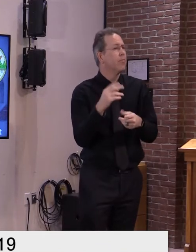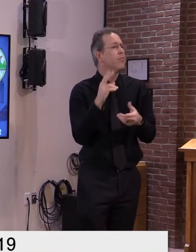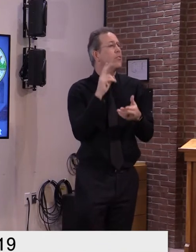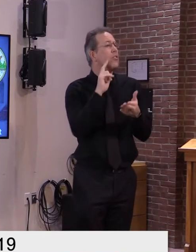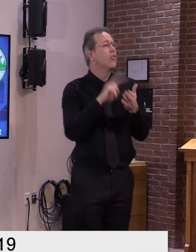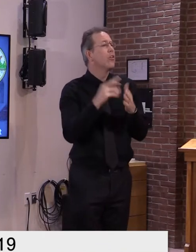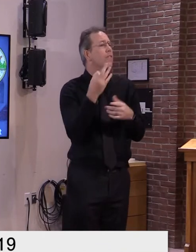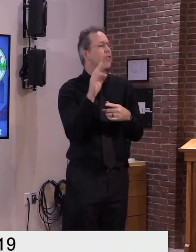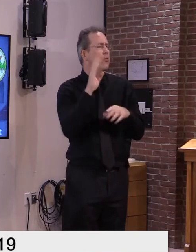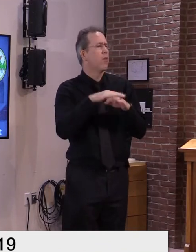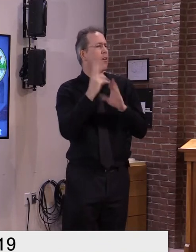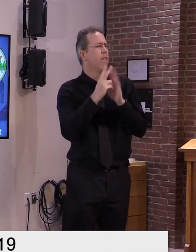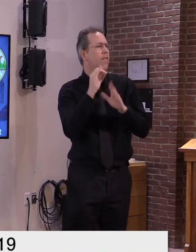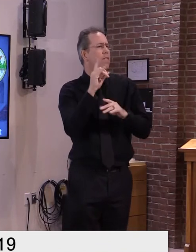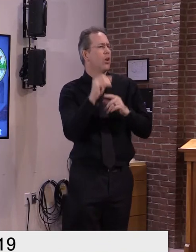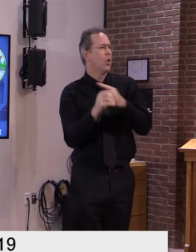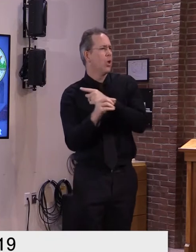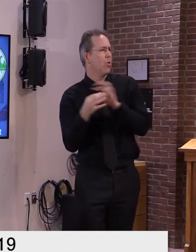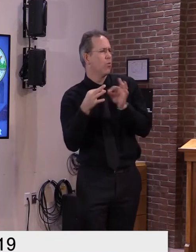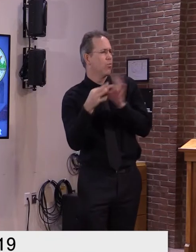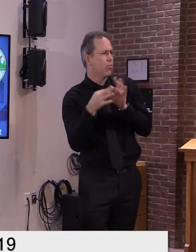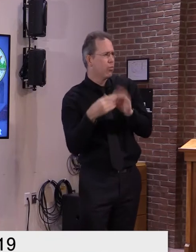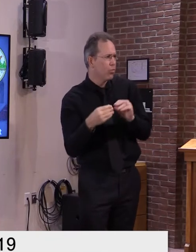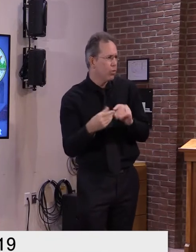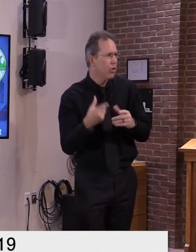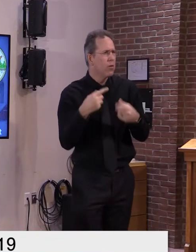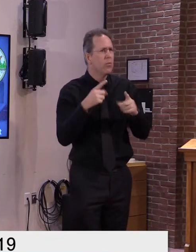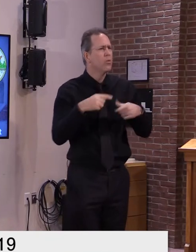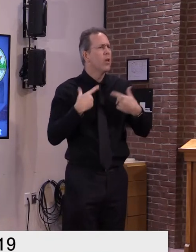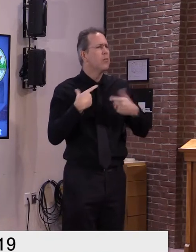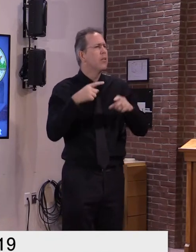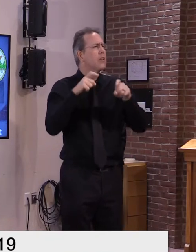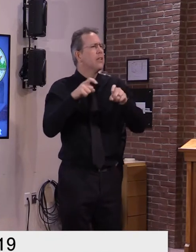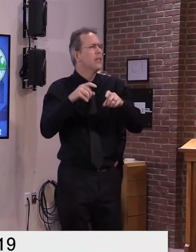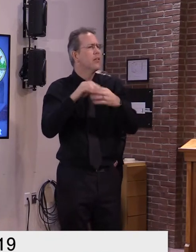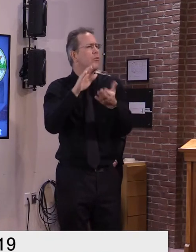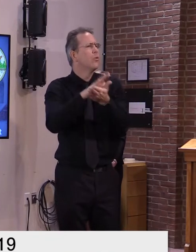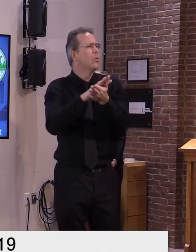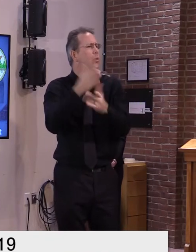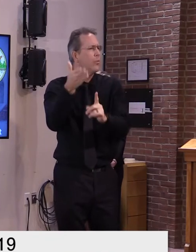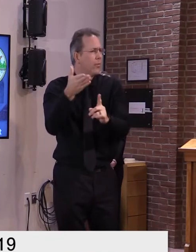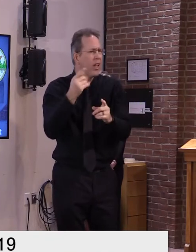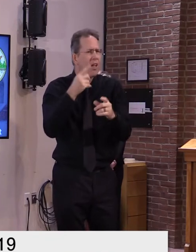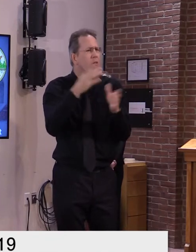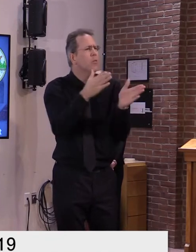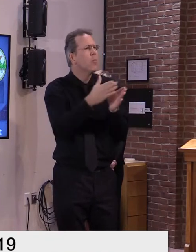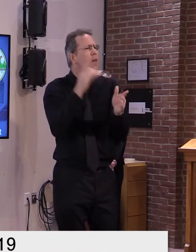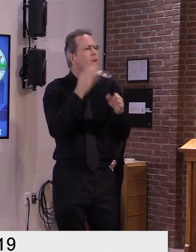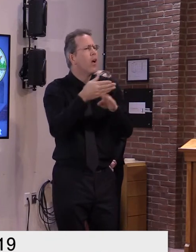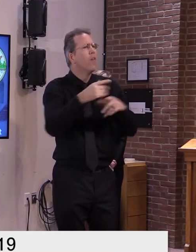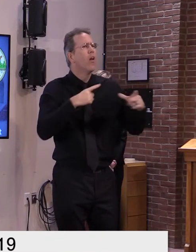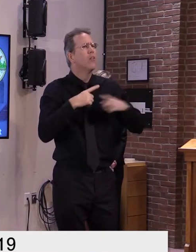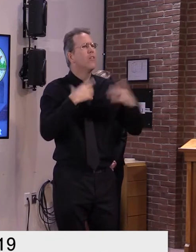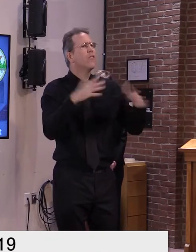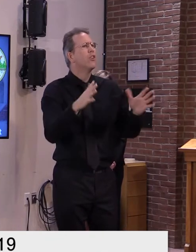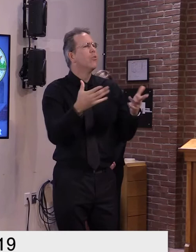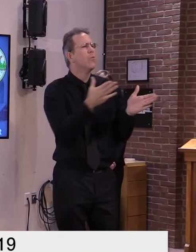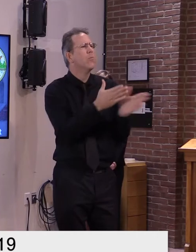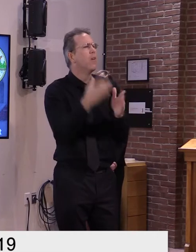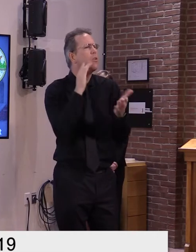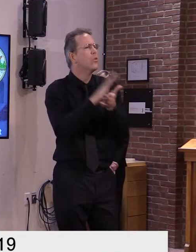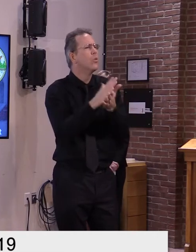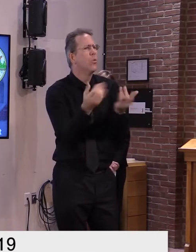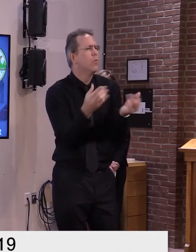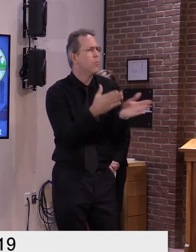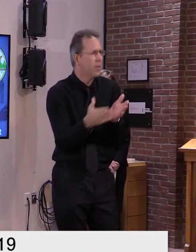testing program in schools, and will provide a look ahead to after the holidays. As well, Secretary Curley is here to speak about what